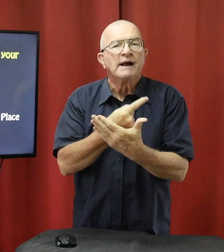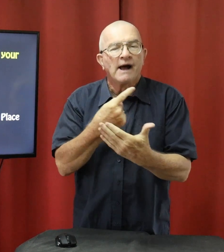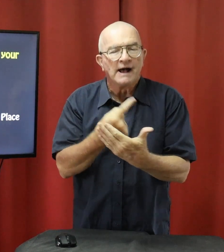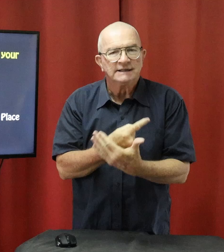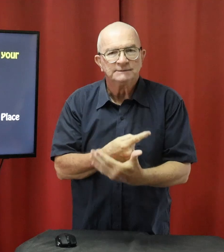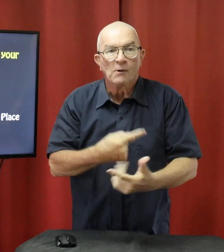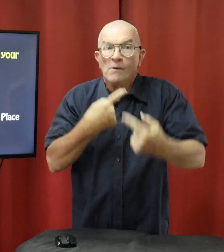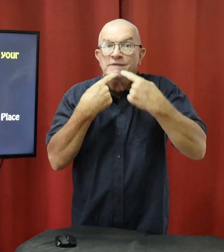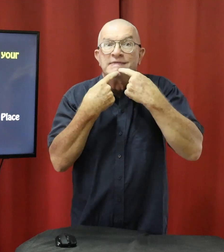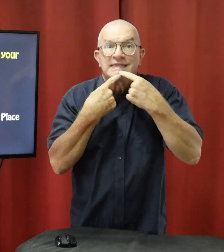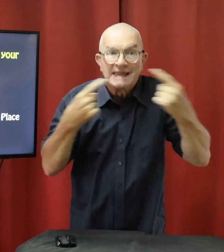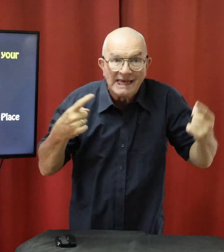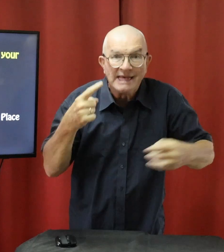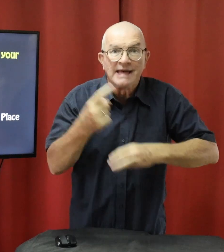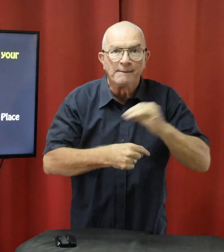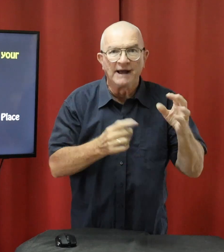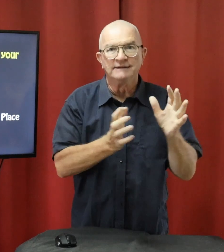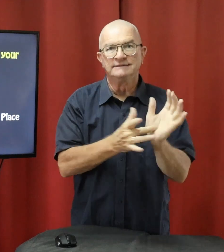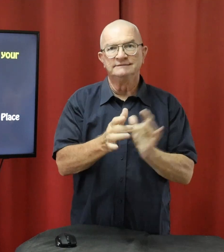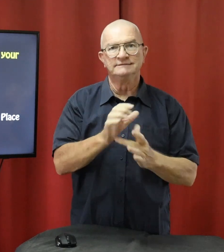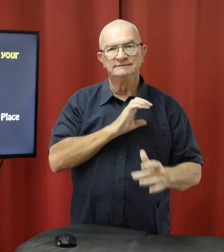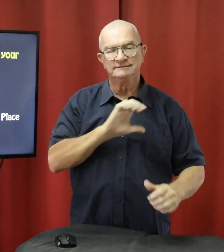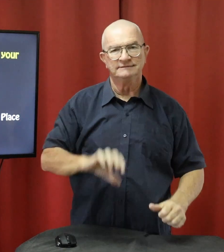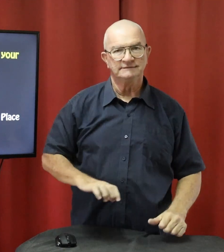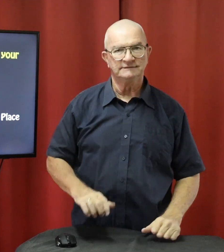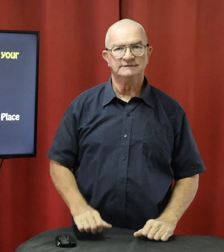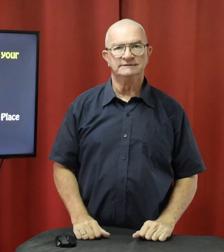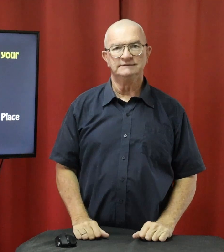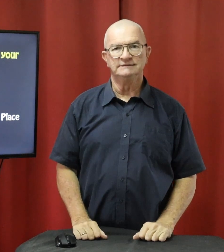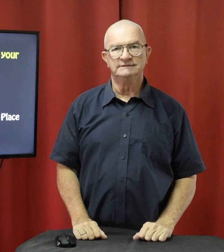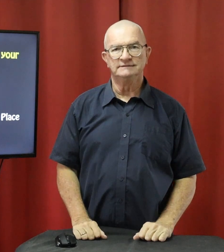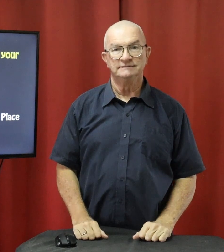gospel, for telling about Jesus.